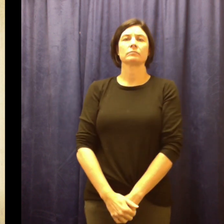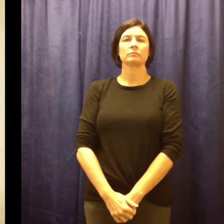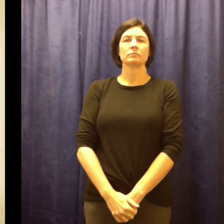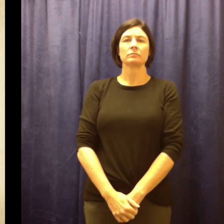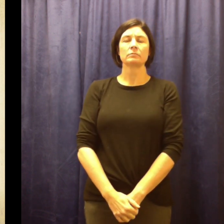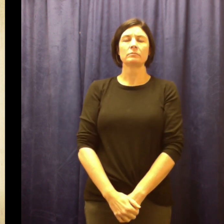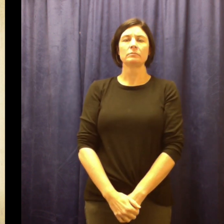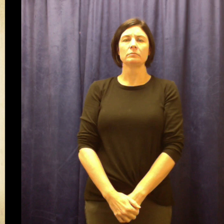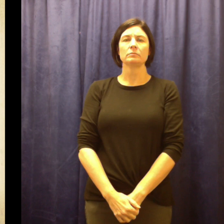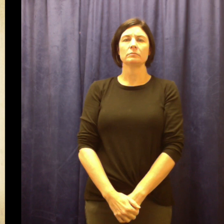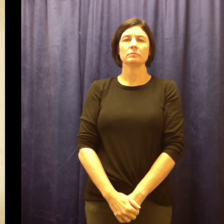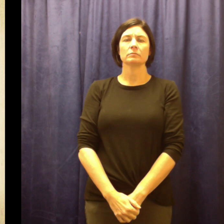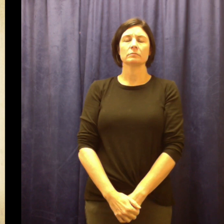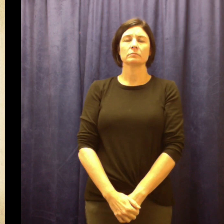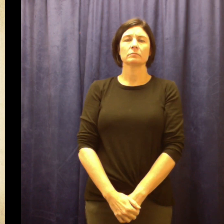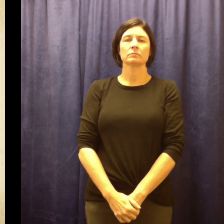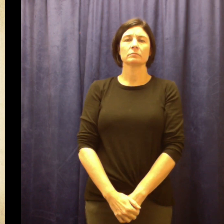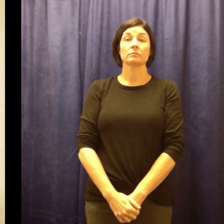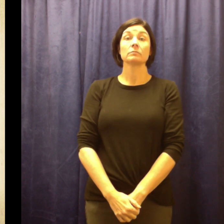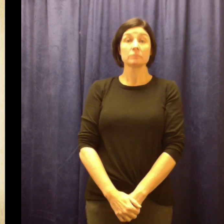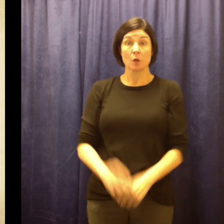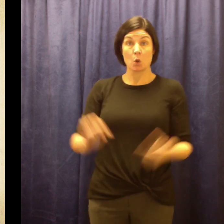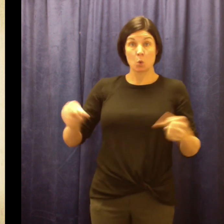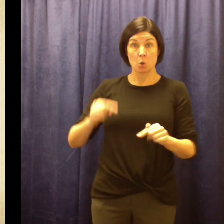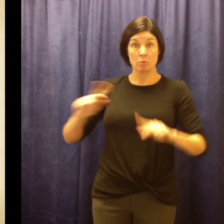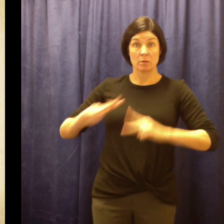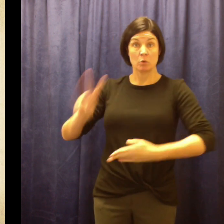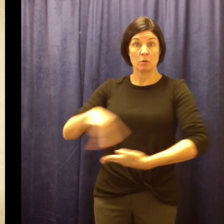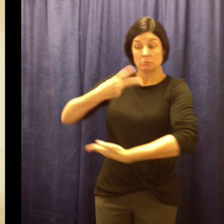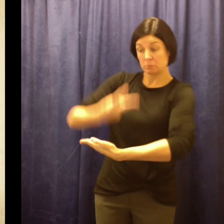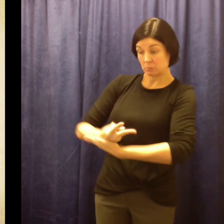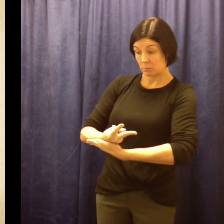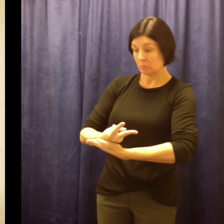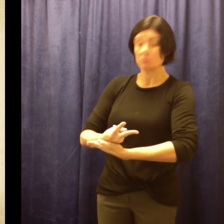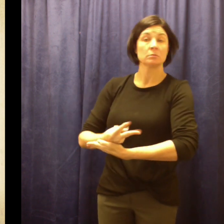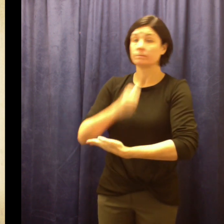Do not attempt to move wounded people.